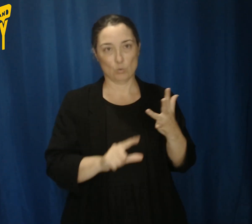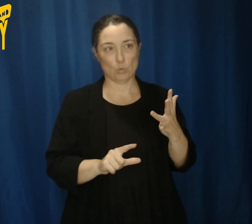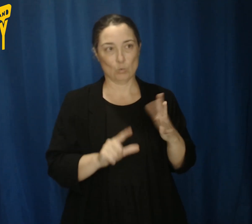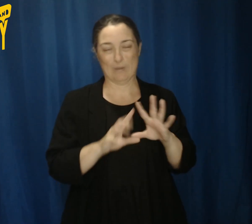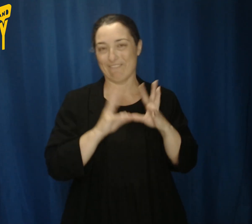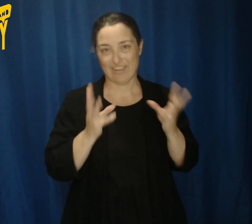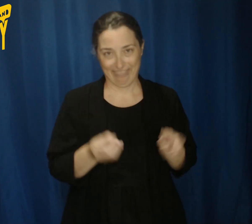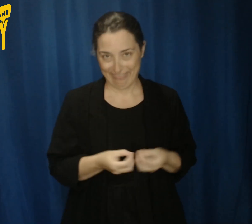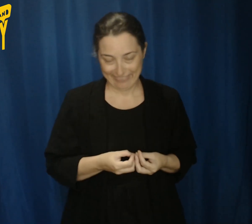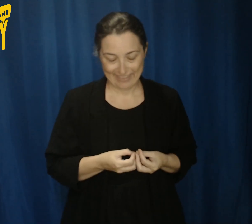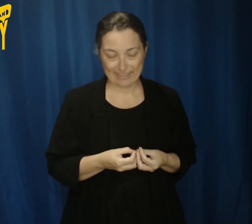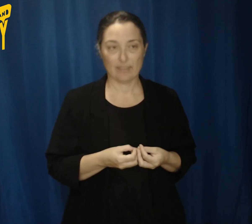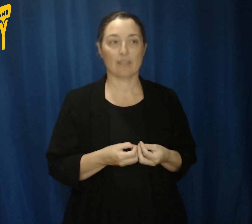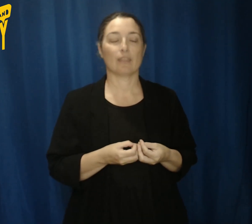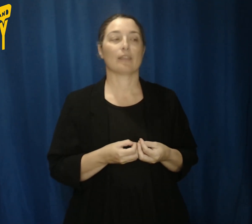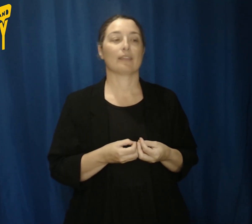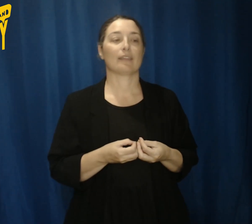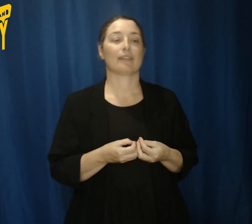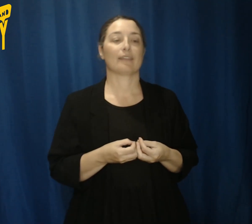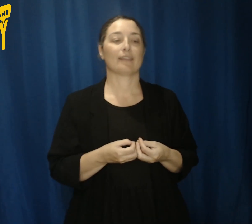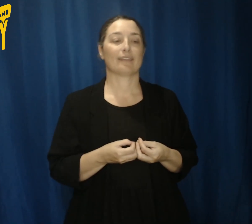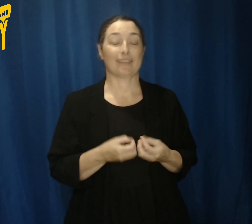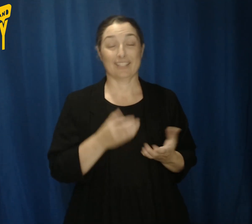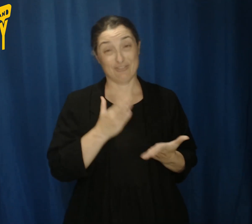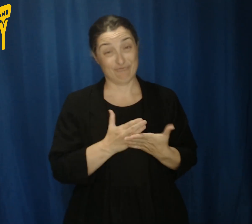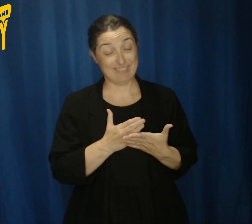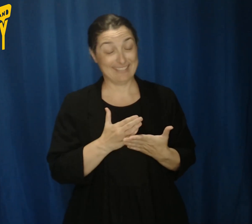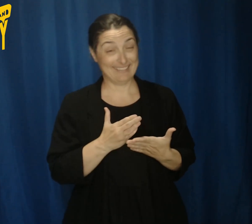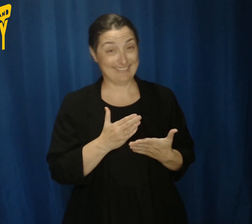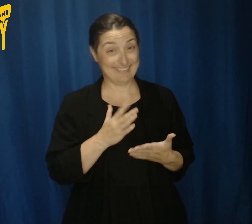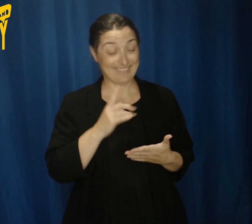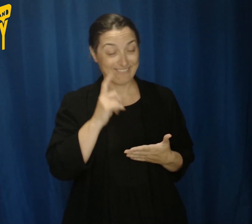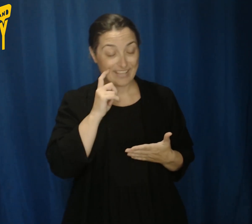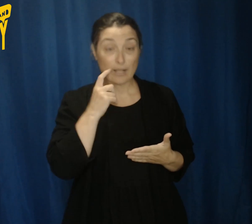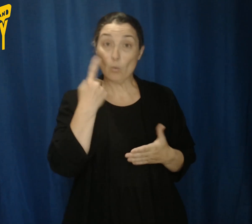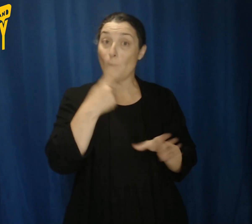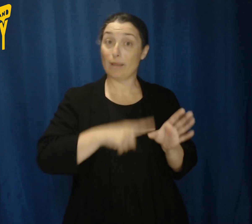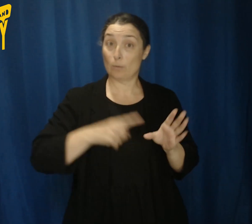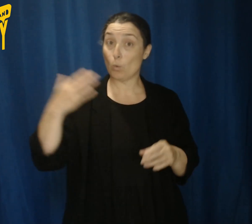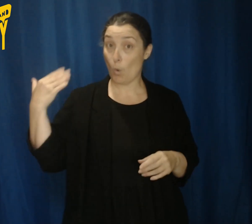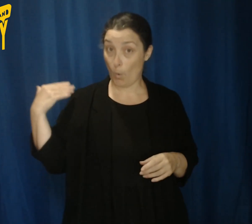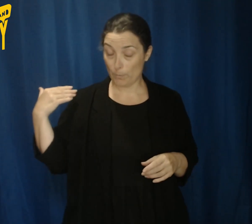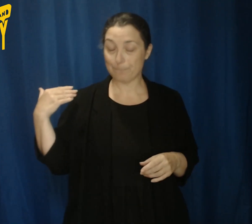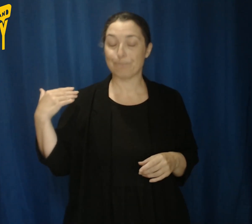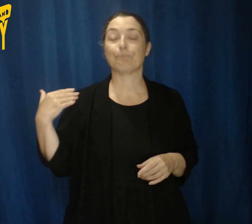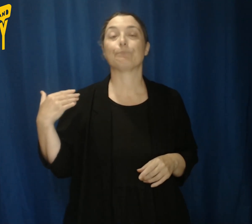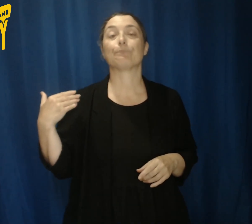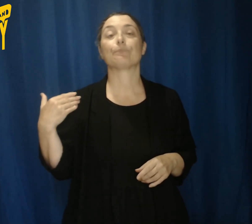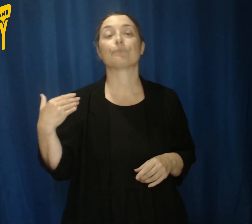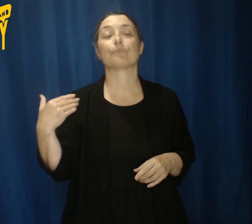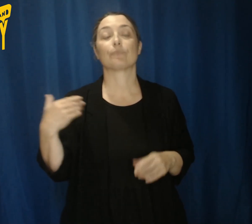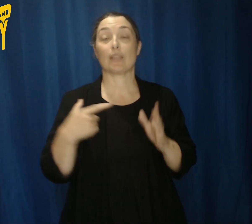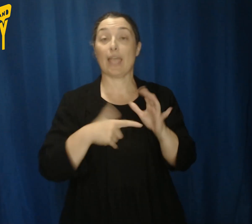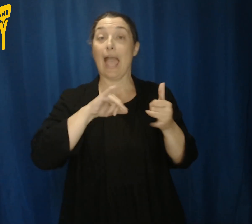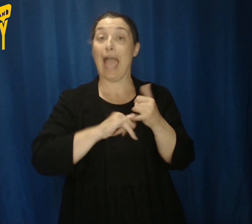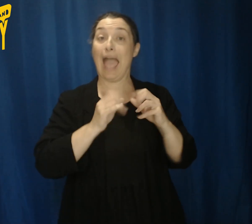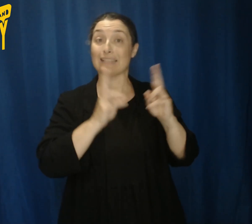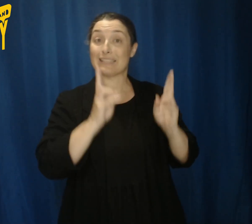So in this particular, it's really funny. A year ago, Arts House said to me, Kath, but don't you